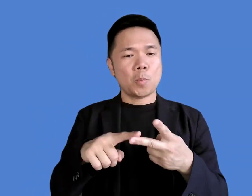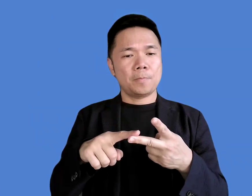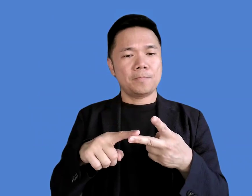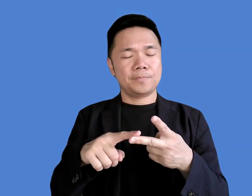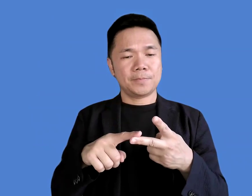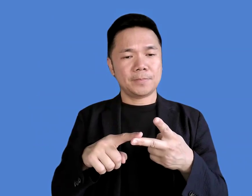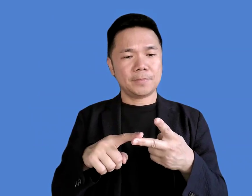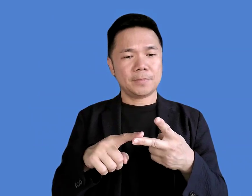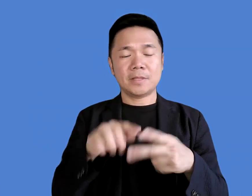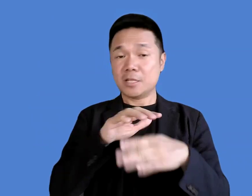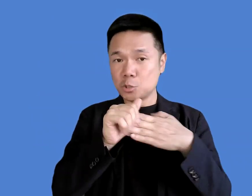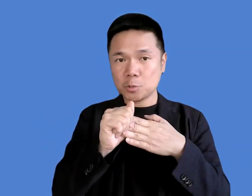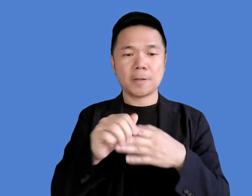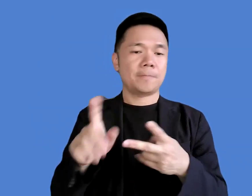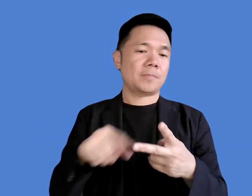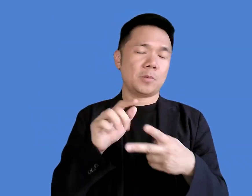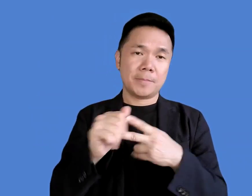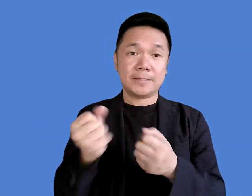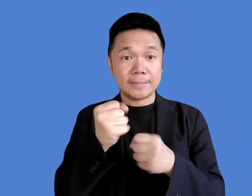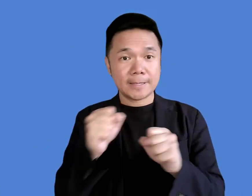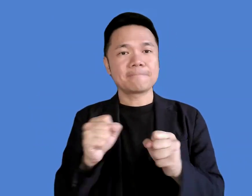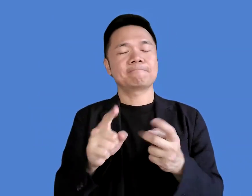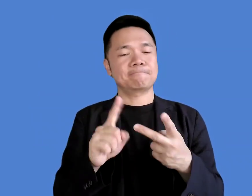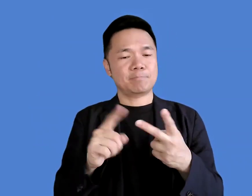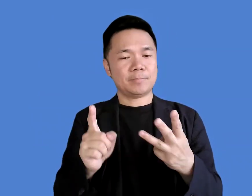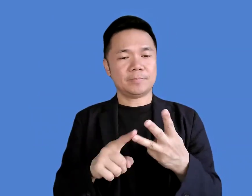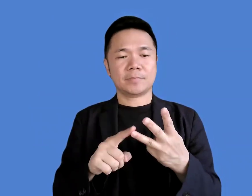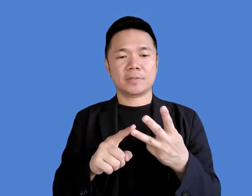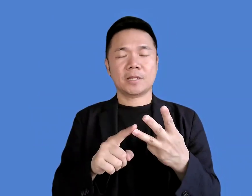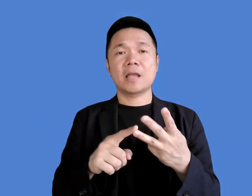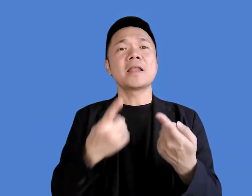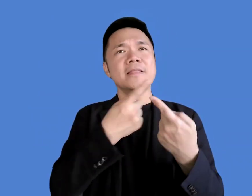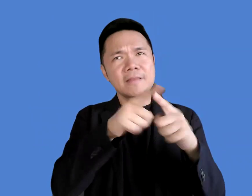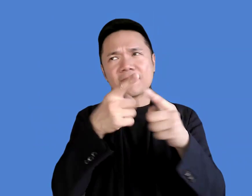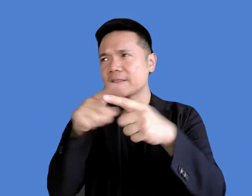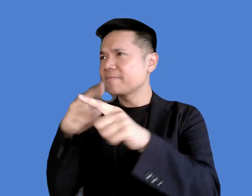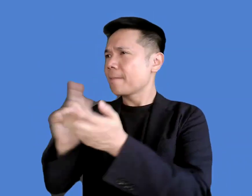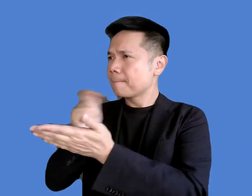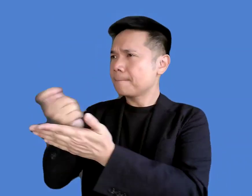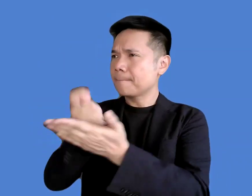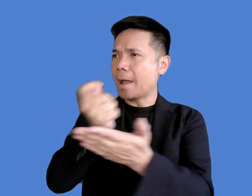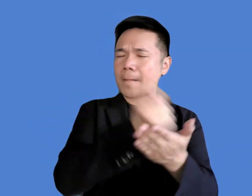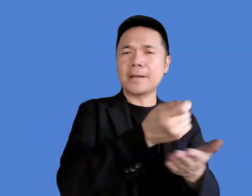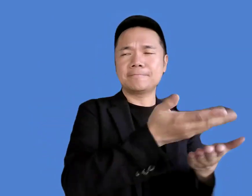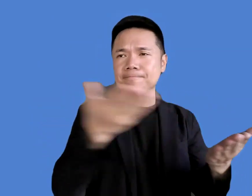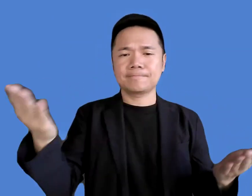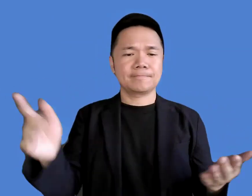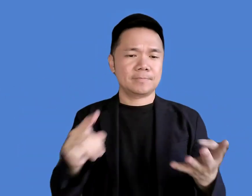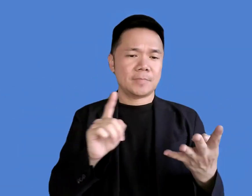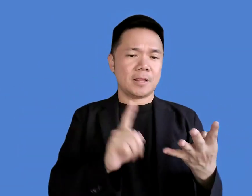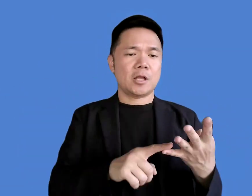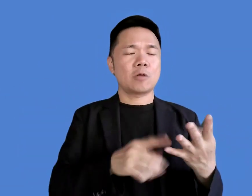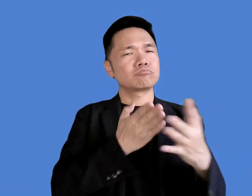leadership, workplace safety, supplier diversity, and looking at gender responsive procurement,